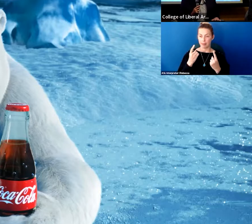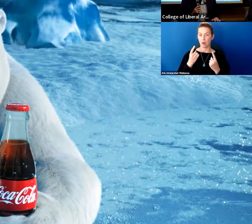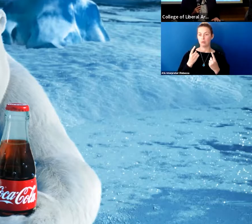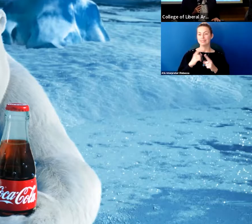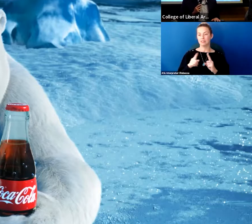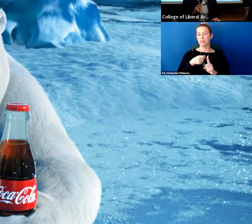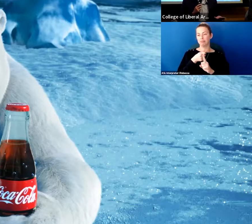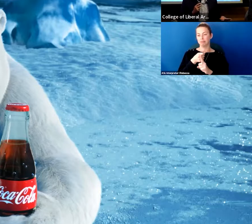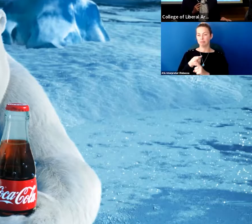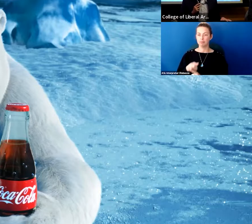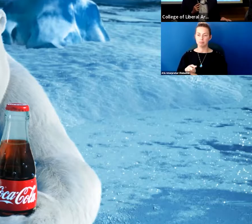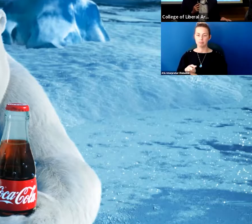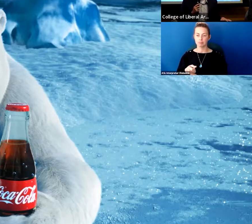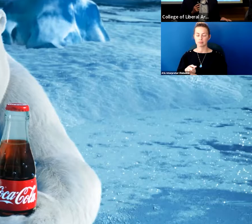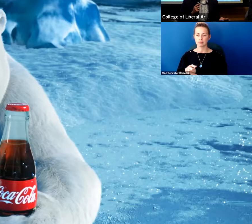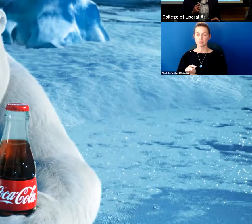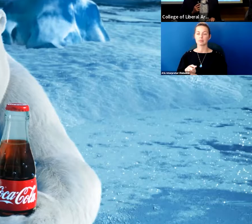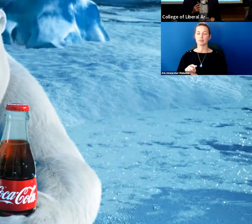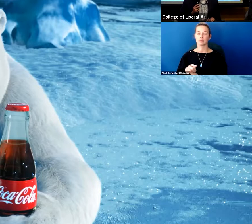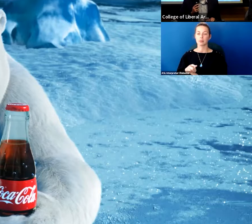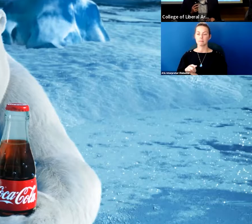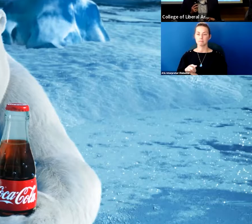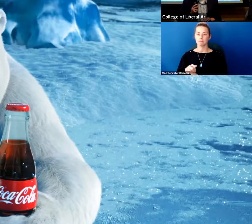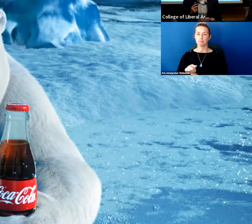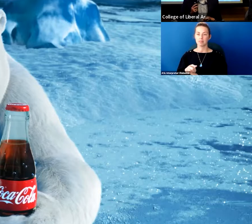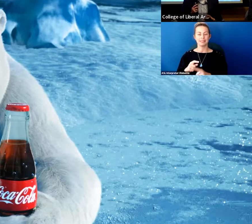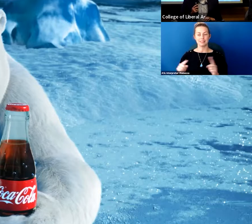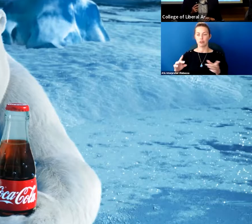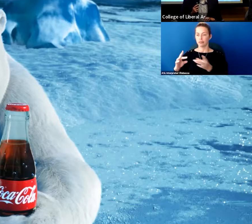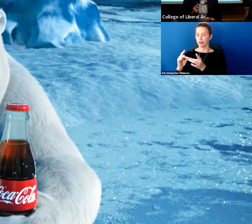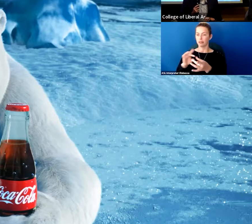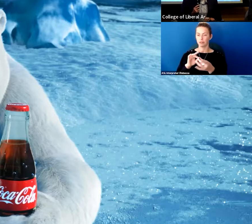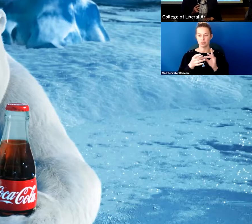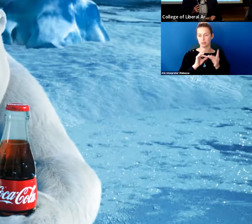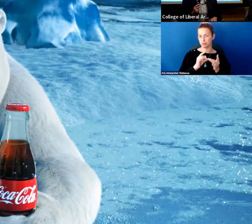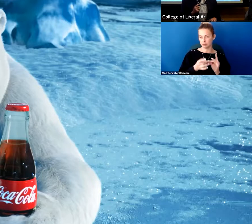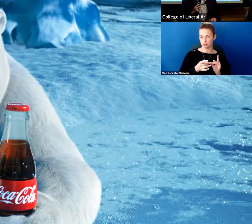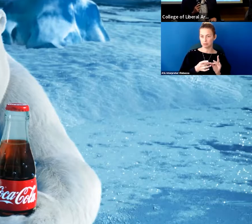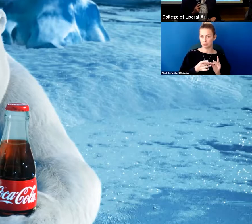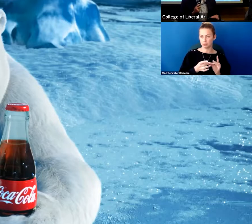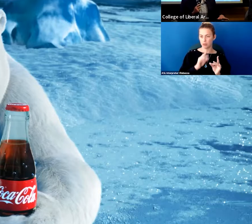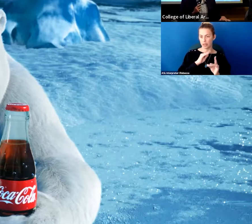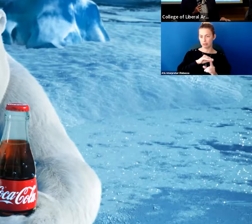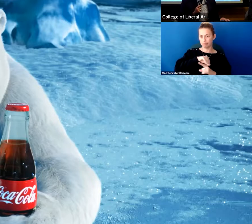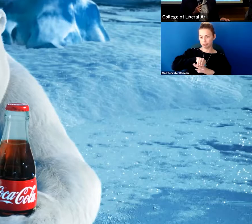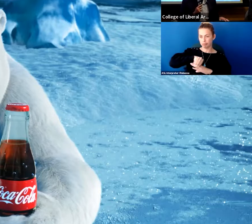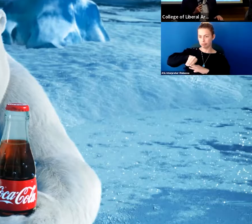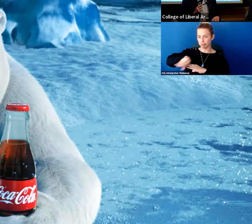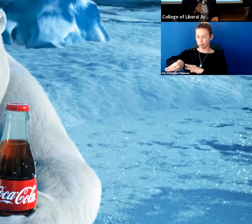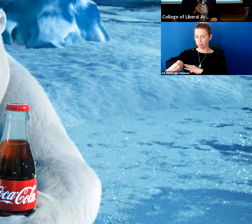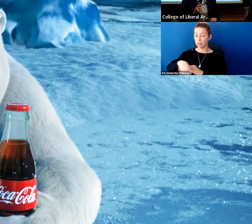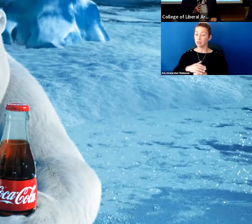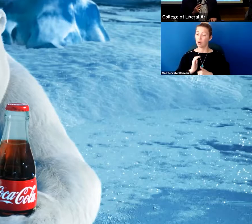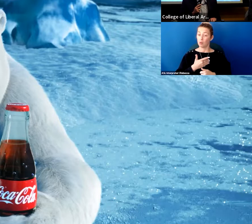Dr. Geographic talked about interactions, interconnections, and implications. The decisions that we make today